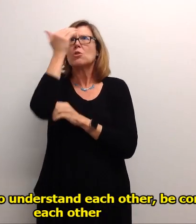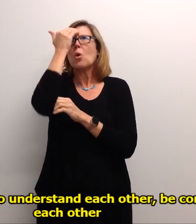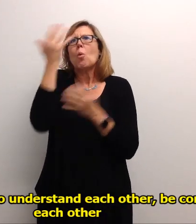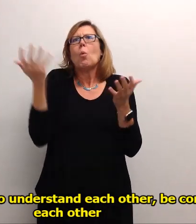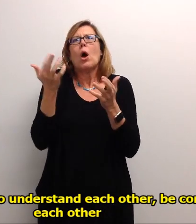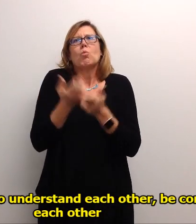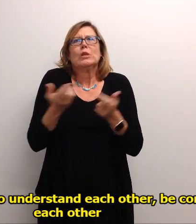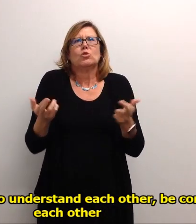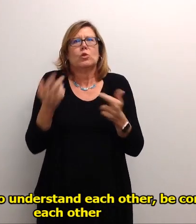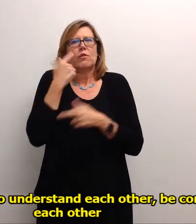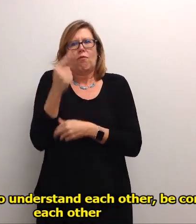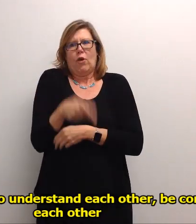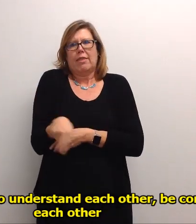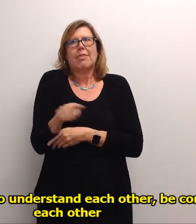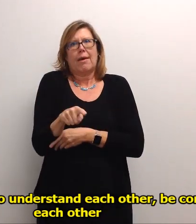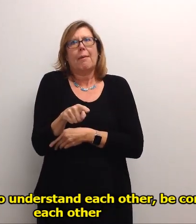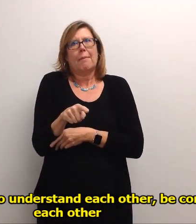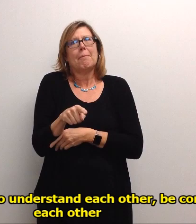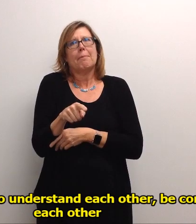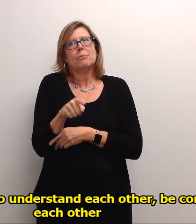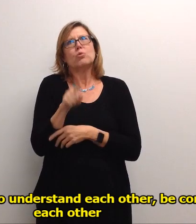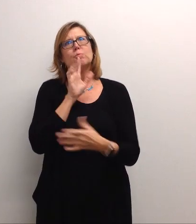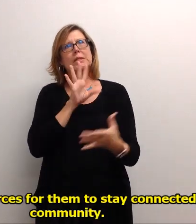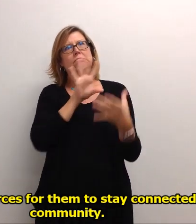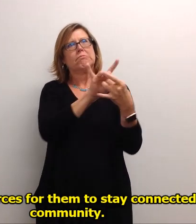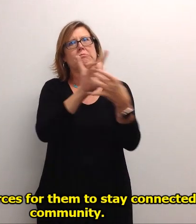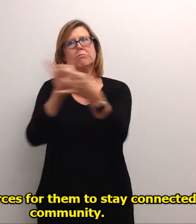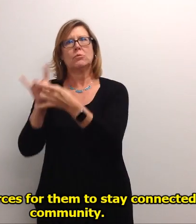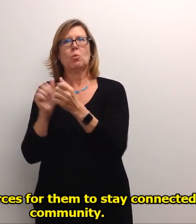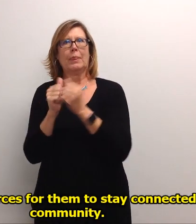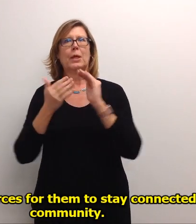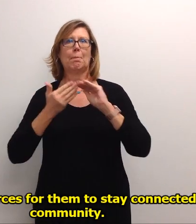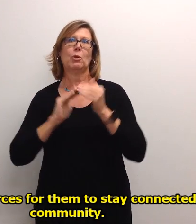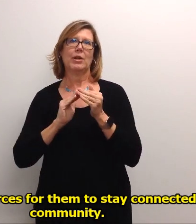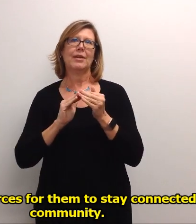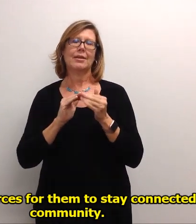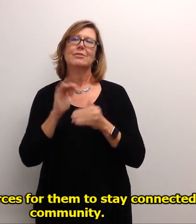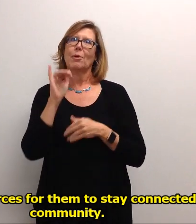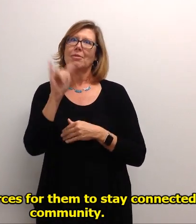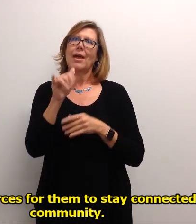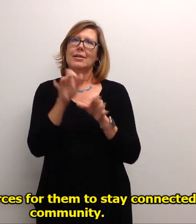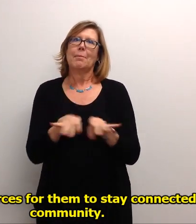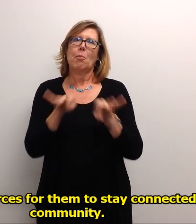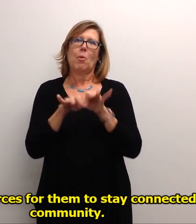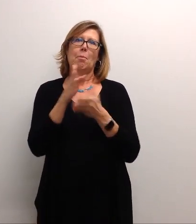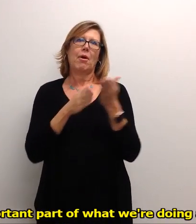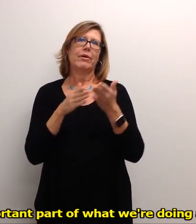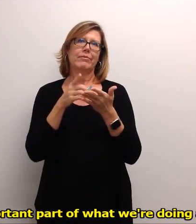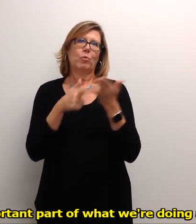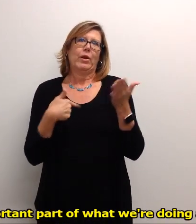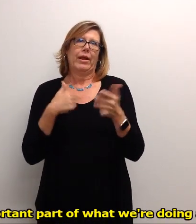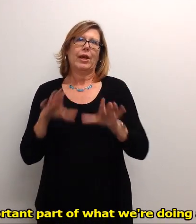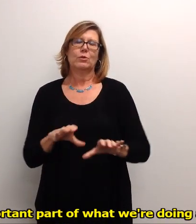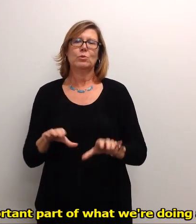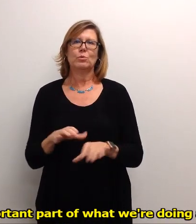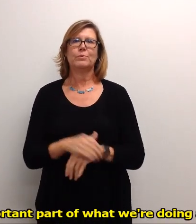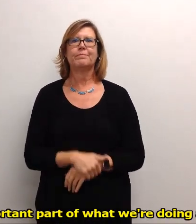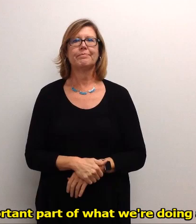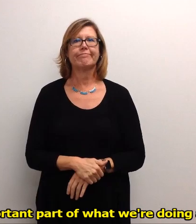and help people who understand each other be connected to each other and provide resources for them to stay connected with the community. So that's an important part of what we're